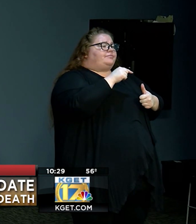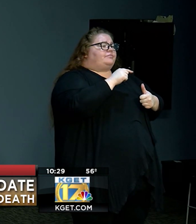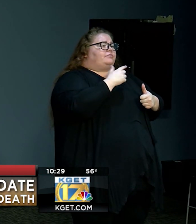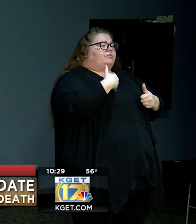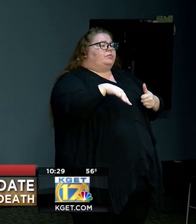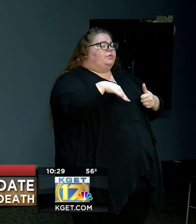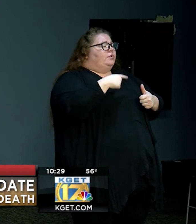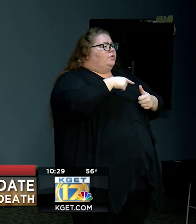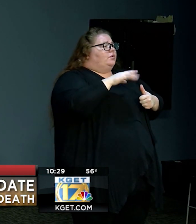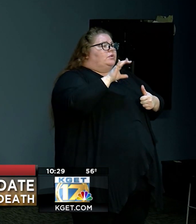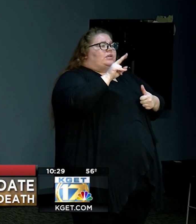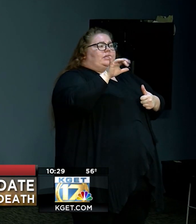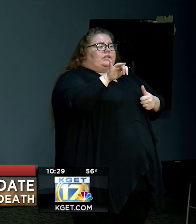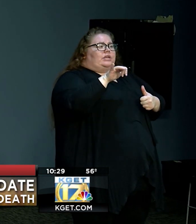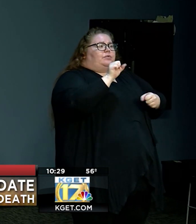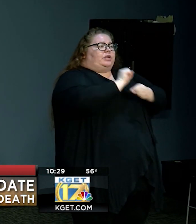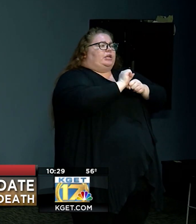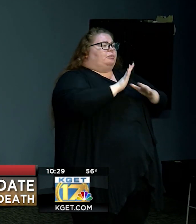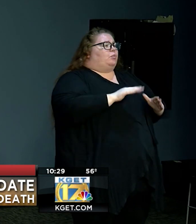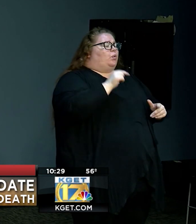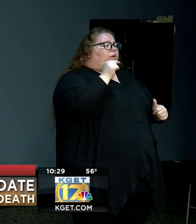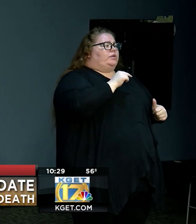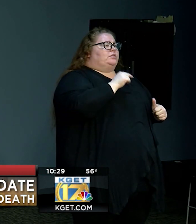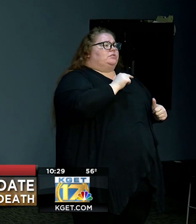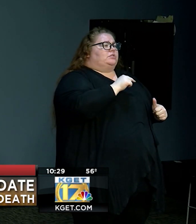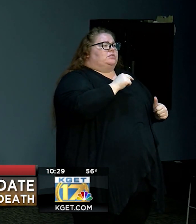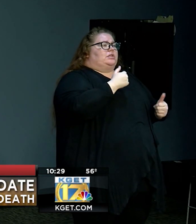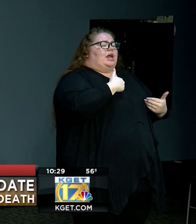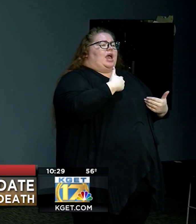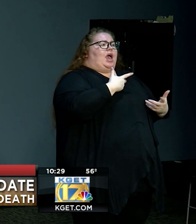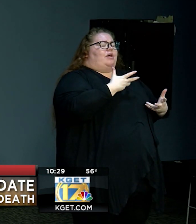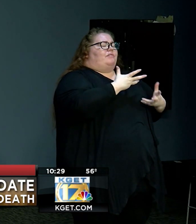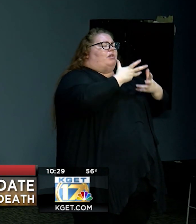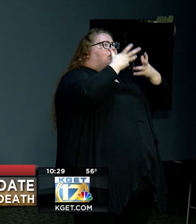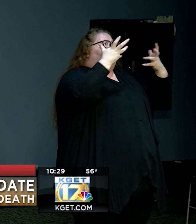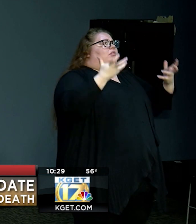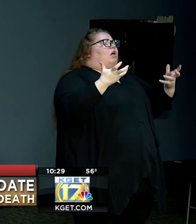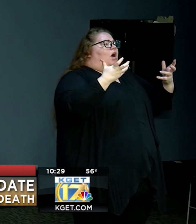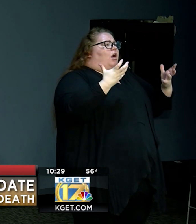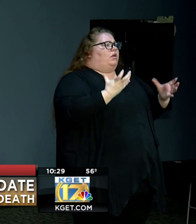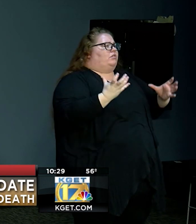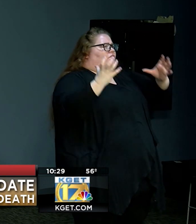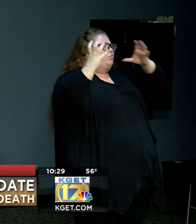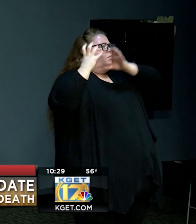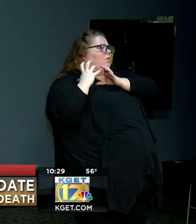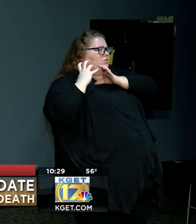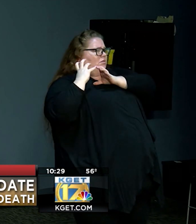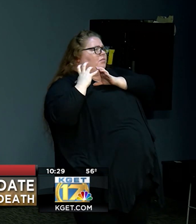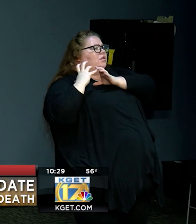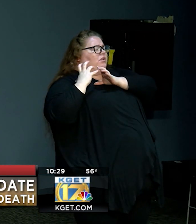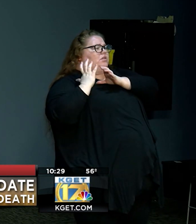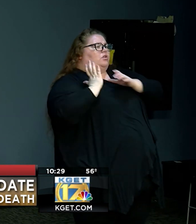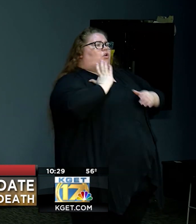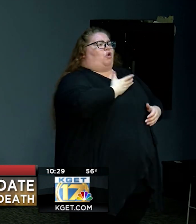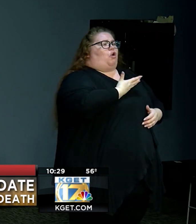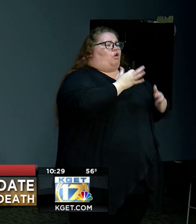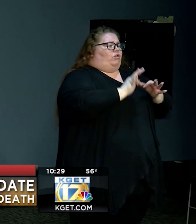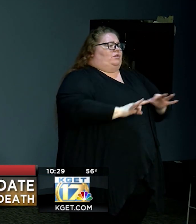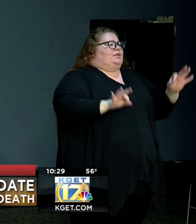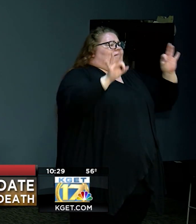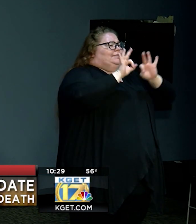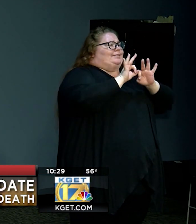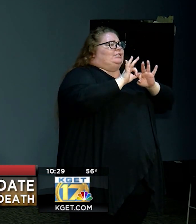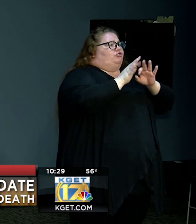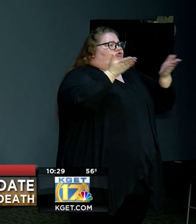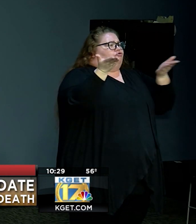county employees have tremendous responsibilities, and I want to thank our essential service workers for everything that